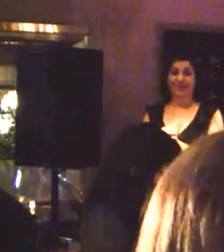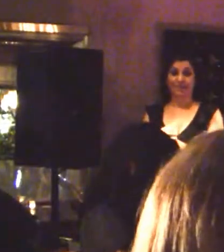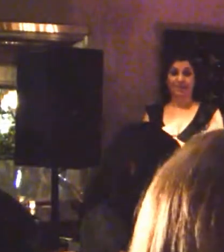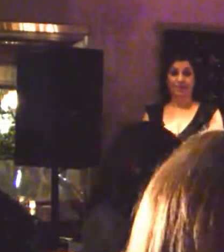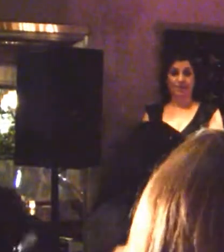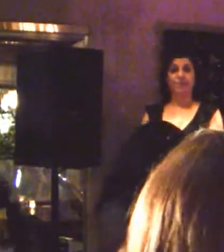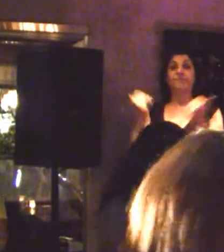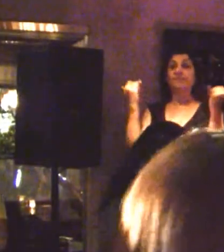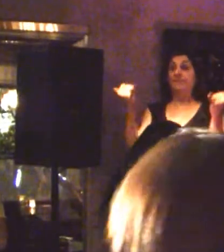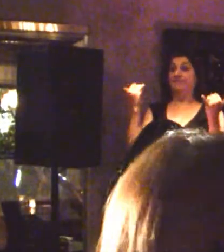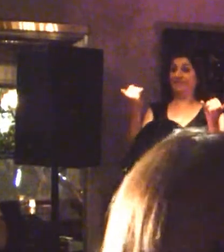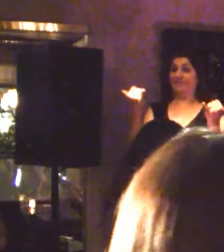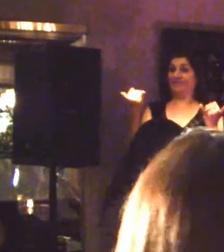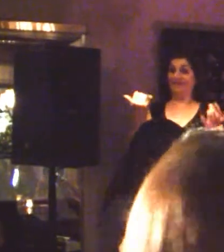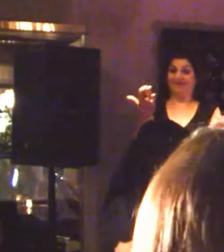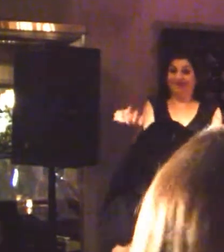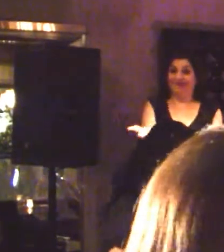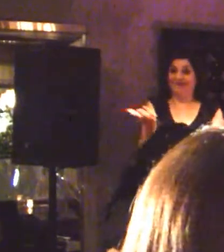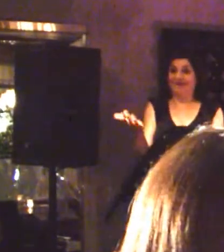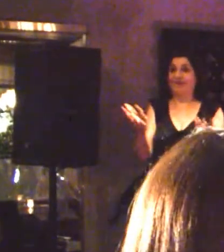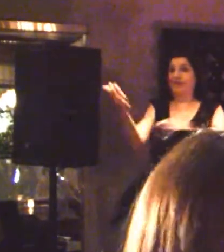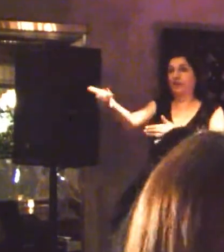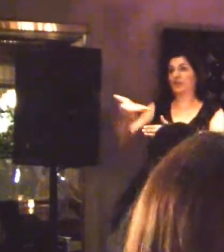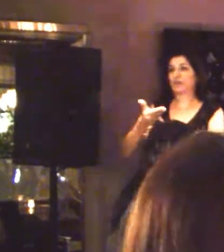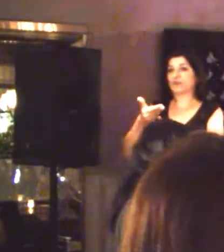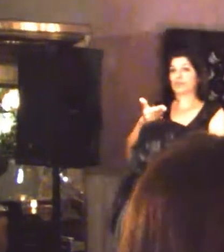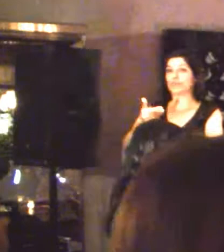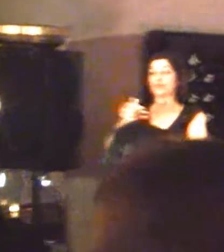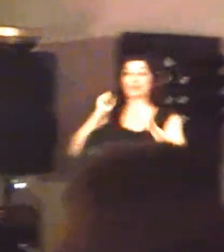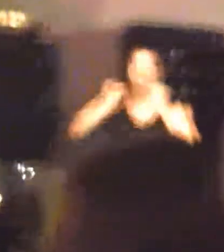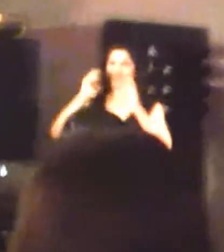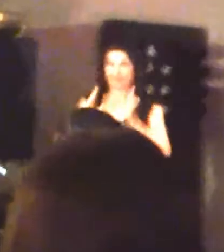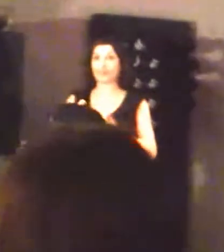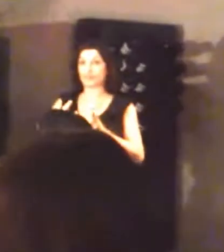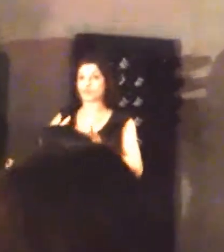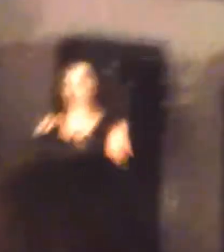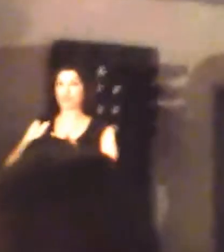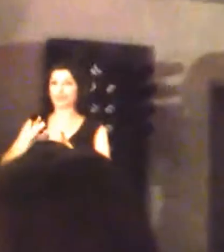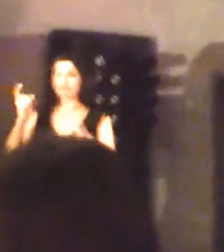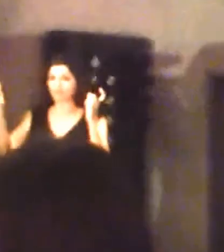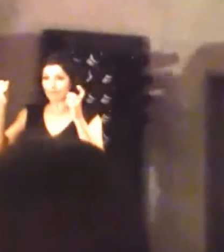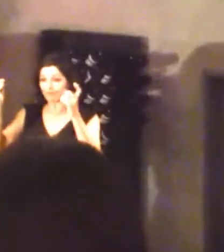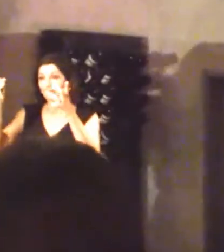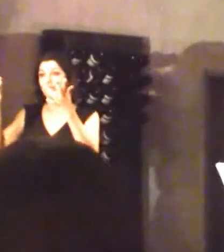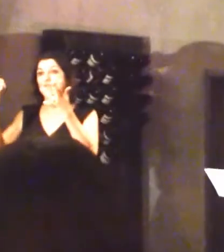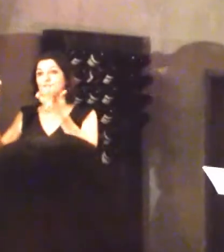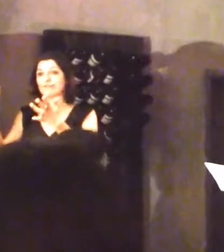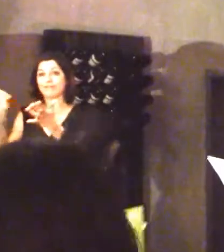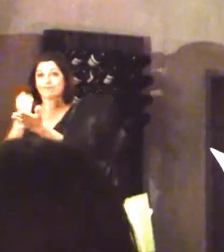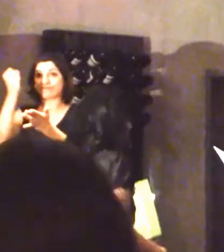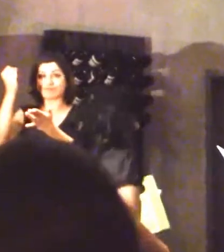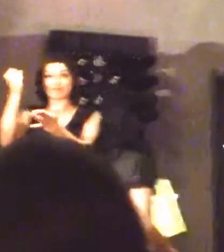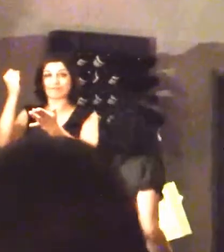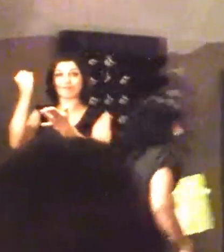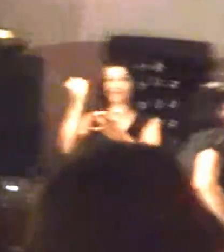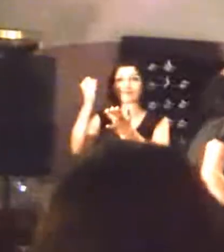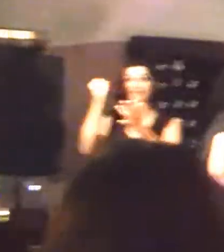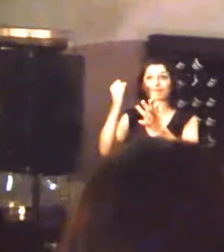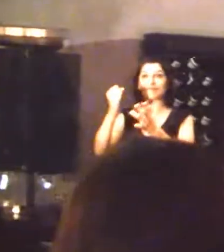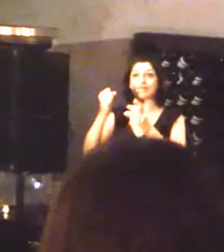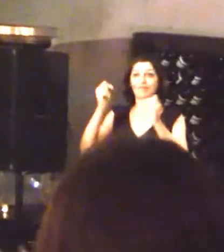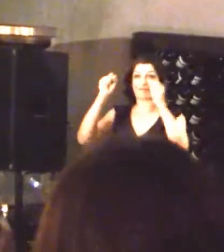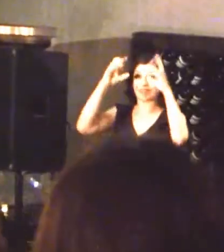She's right here, but ladies and gentlemen, please welcome actress, humanitarian, and AIDS Walk fundraiser extraordinaire, Pauley Perrette.